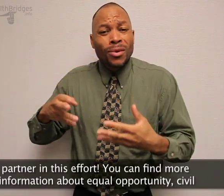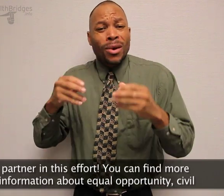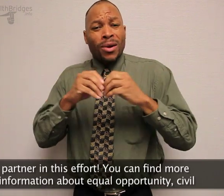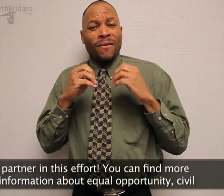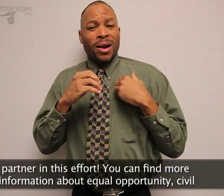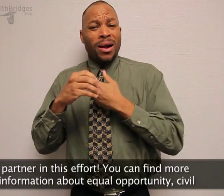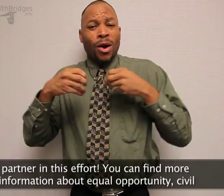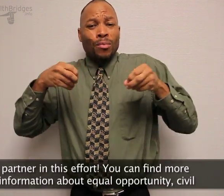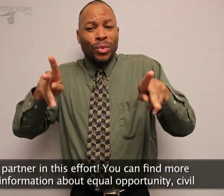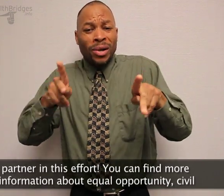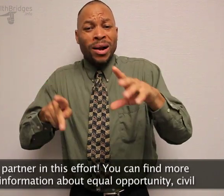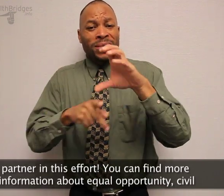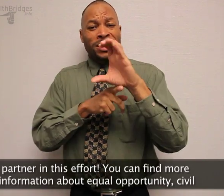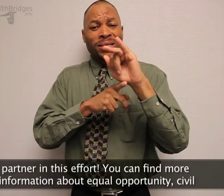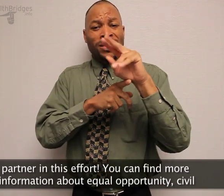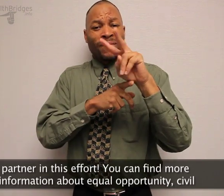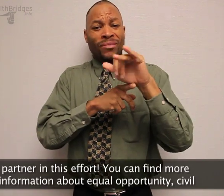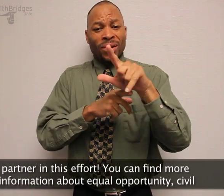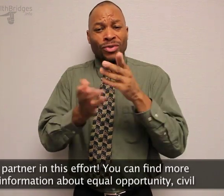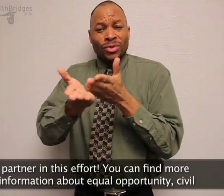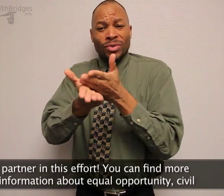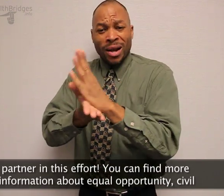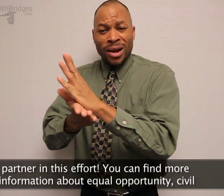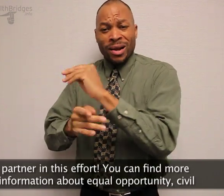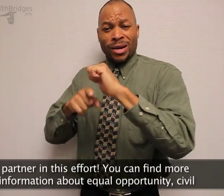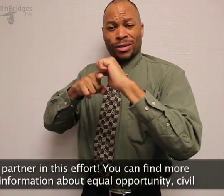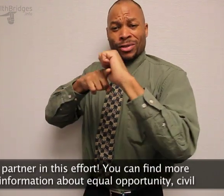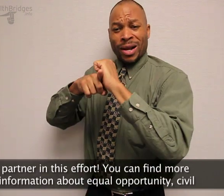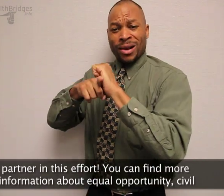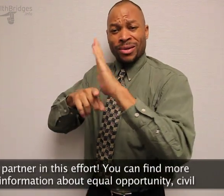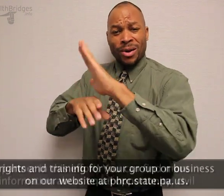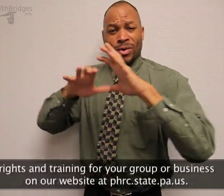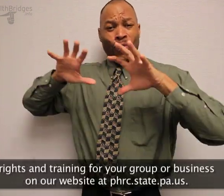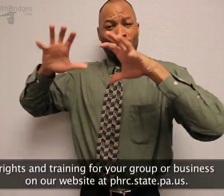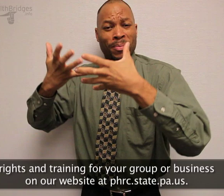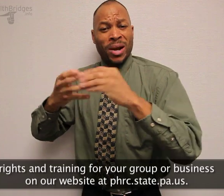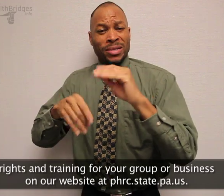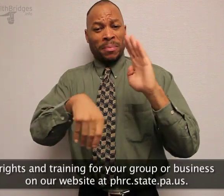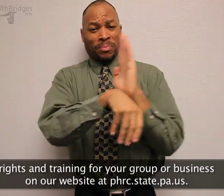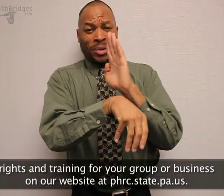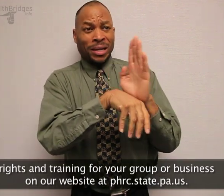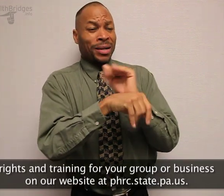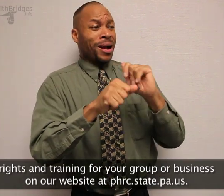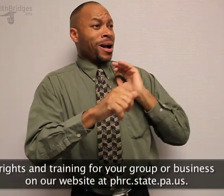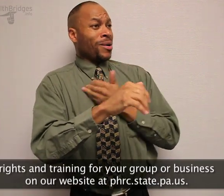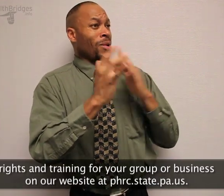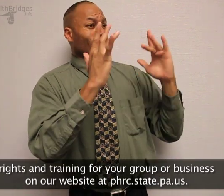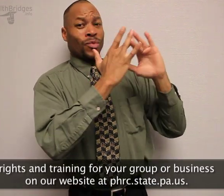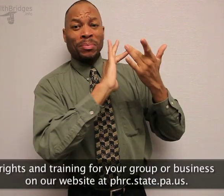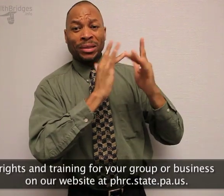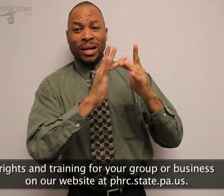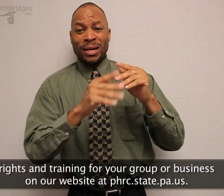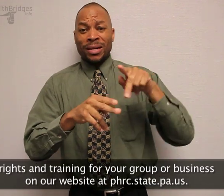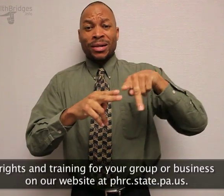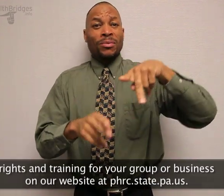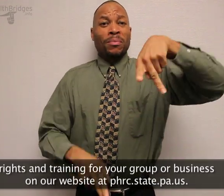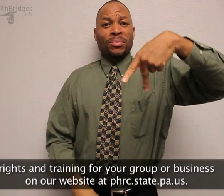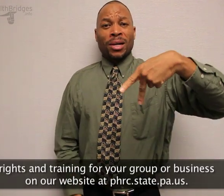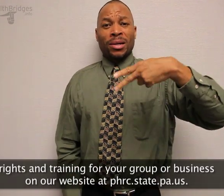You can find more information about equal opportunity, civil rights, and training for your group or business on our website